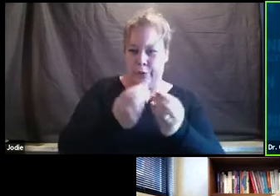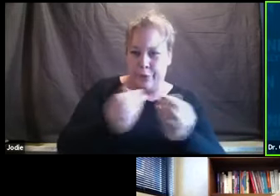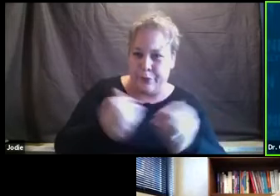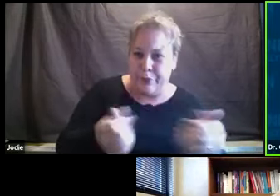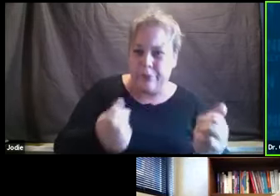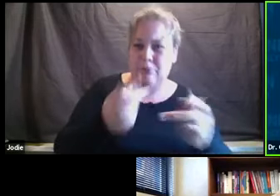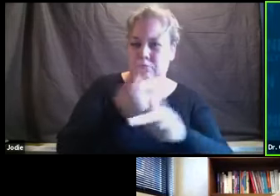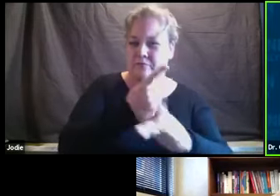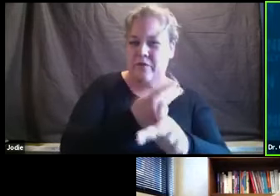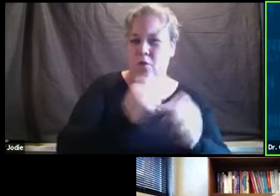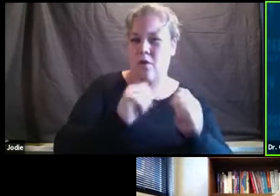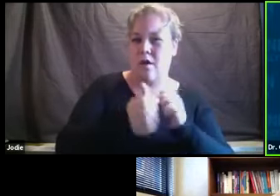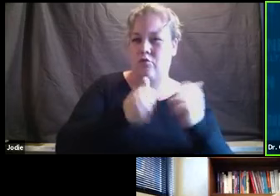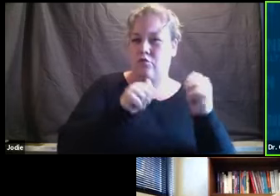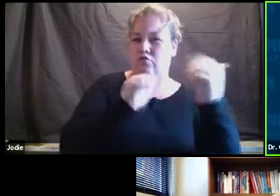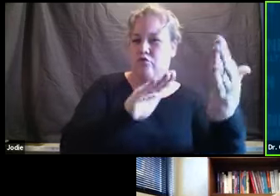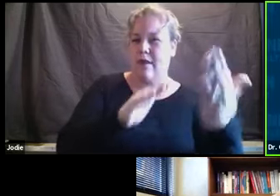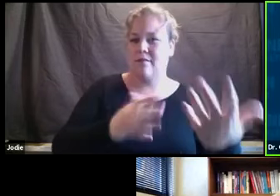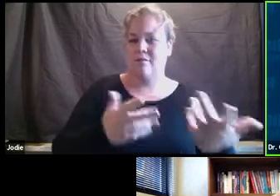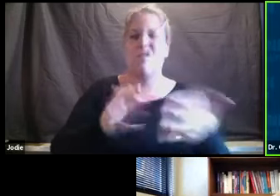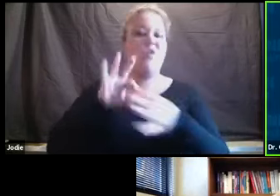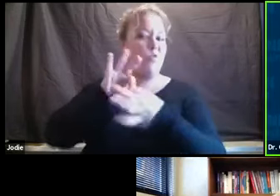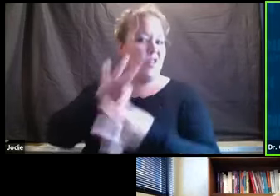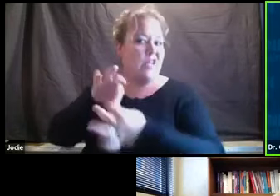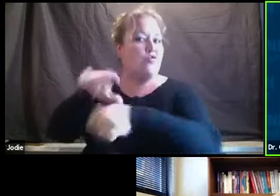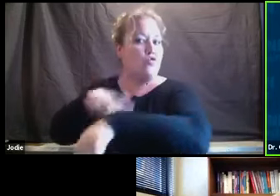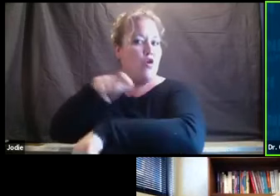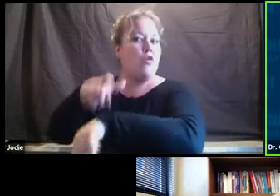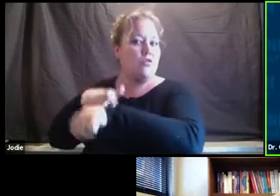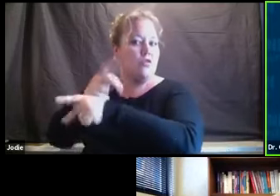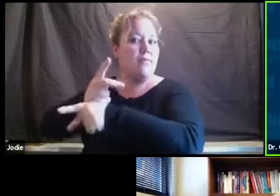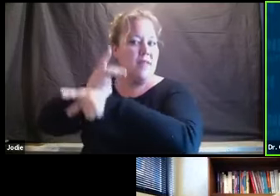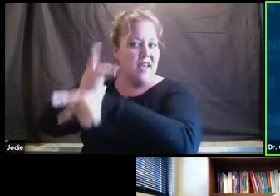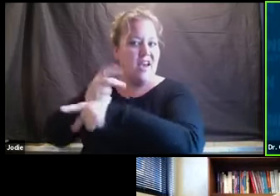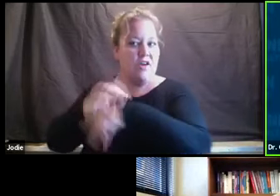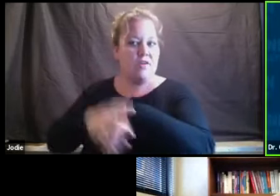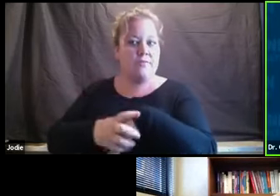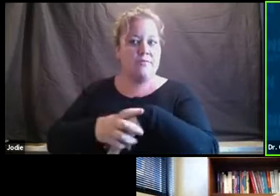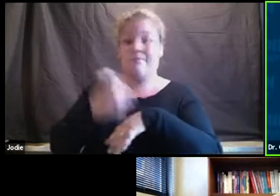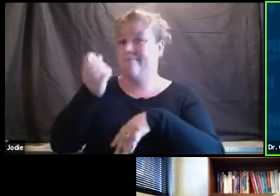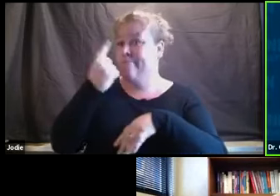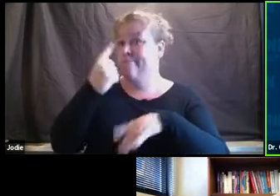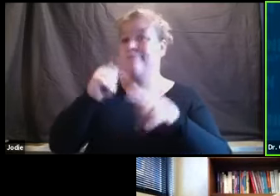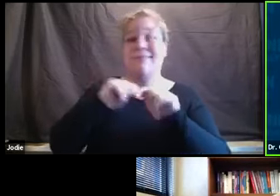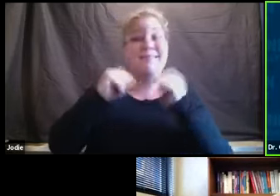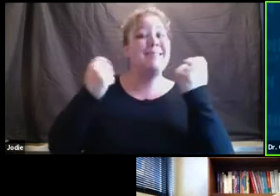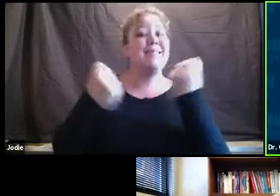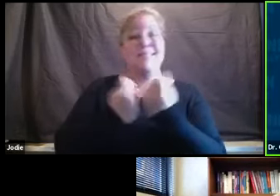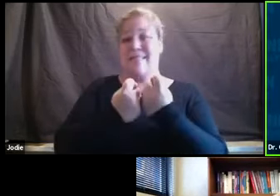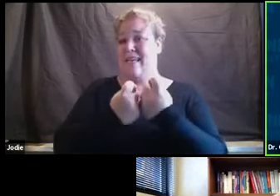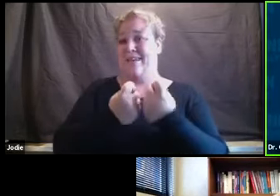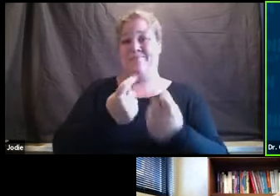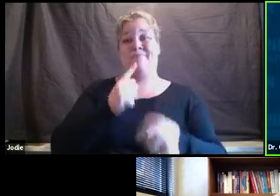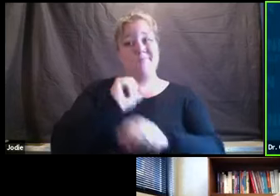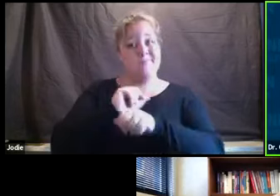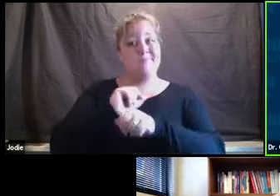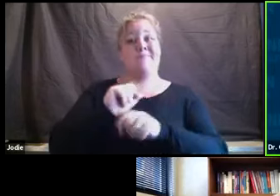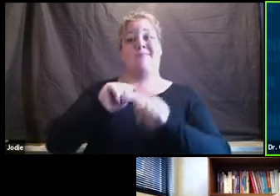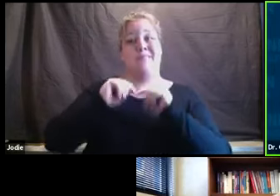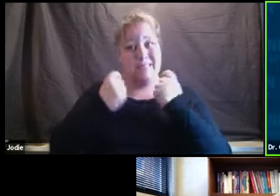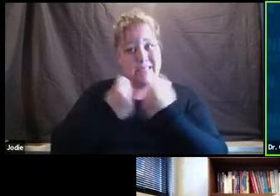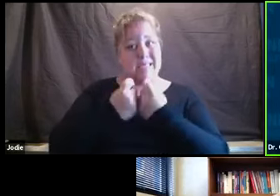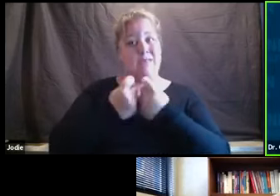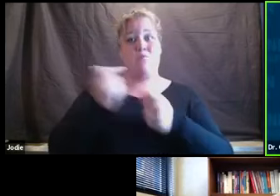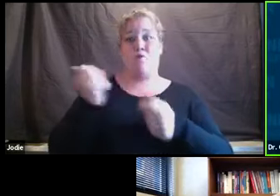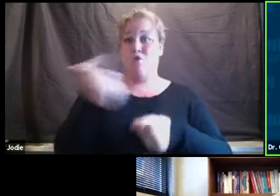long-term care facility setting. It's very much a team effort. It's a true partnership, all with the collective goal